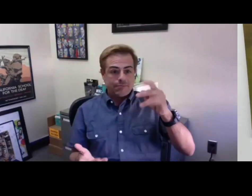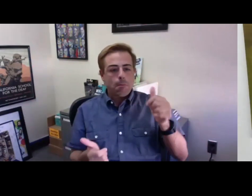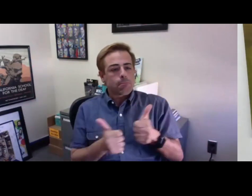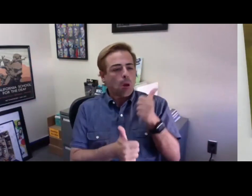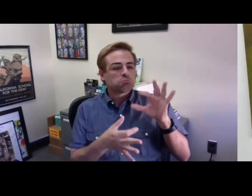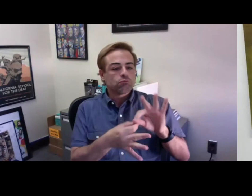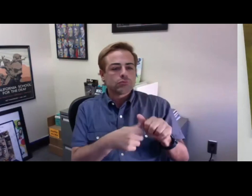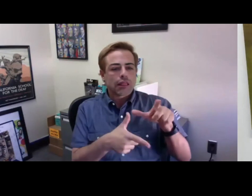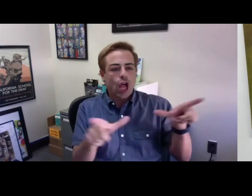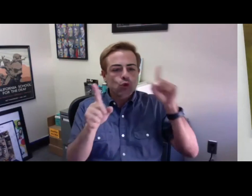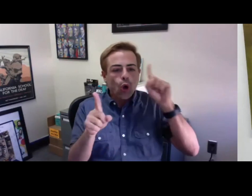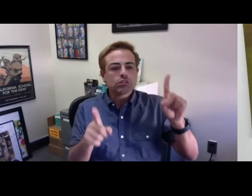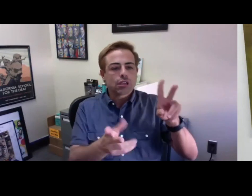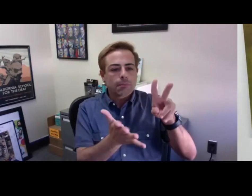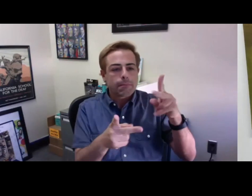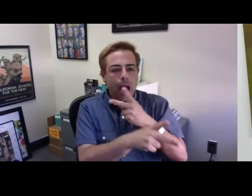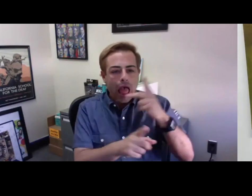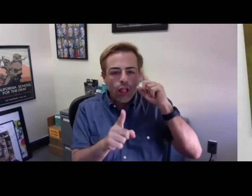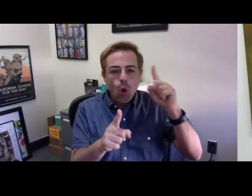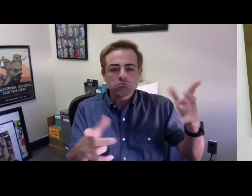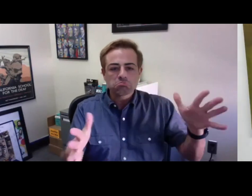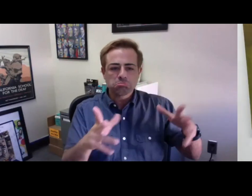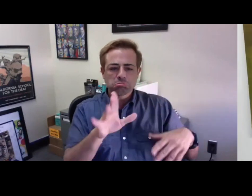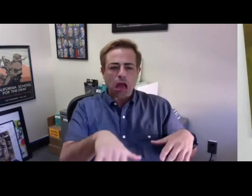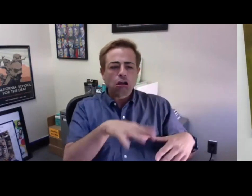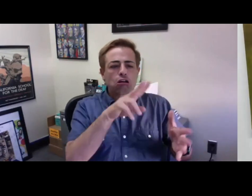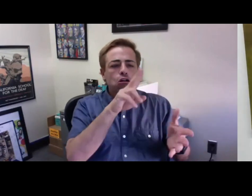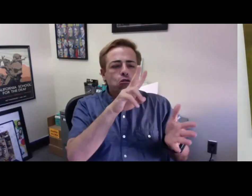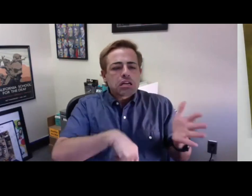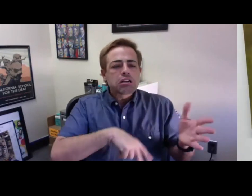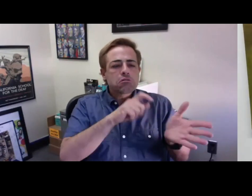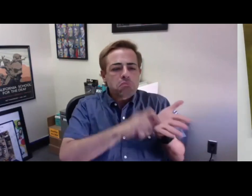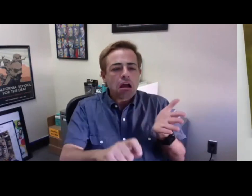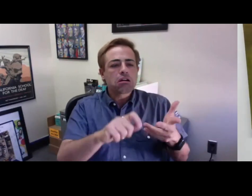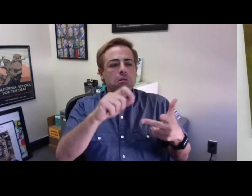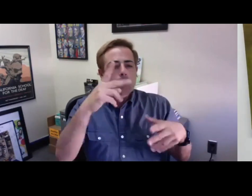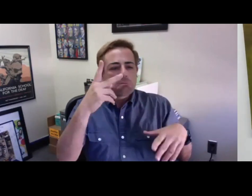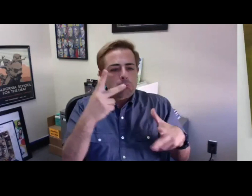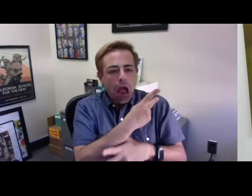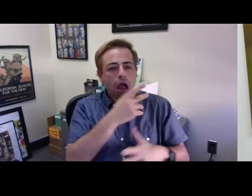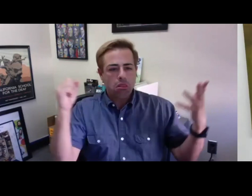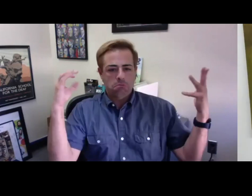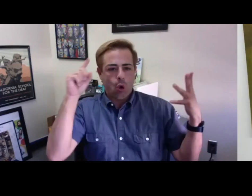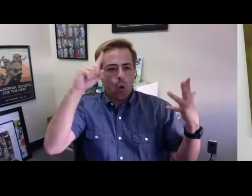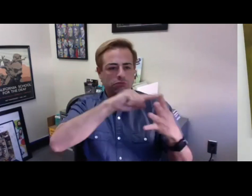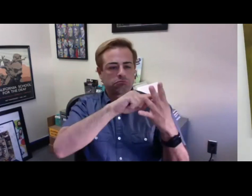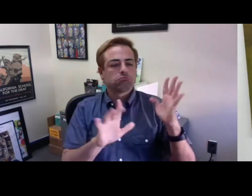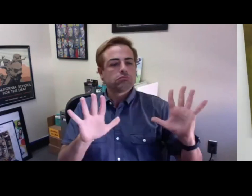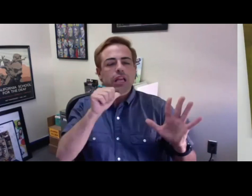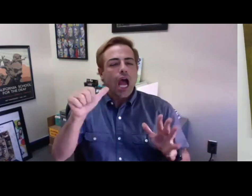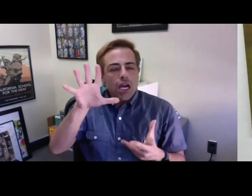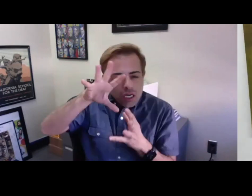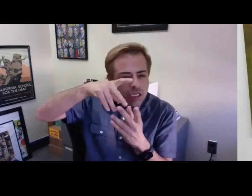for deaf children. So here, most of our children's goals are in reading, writing,